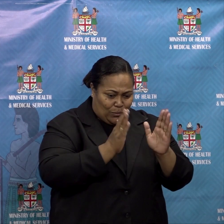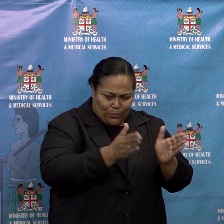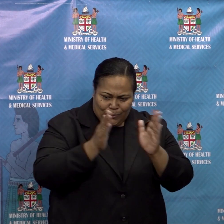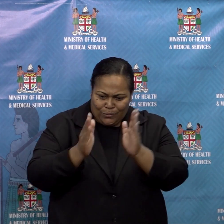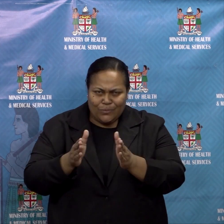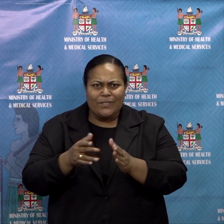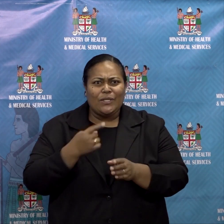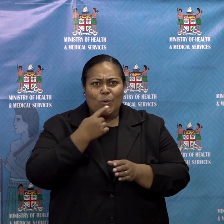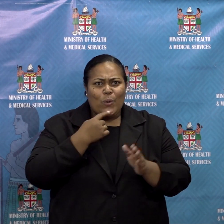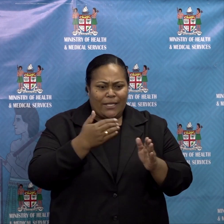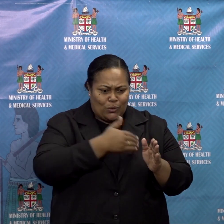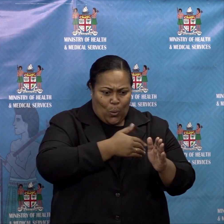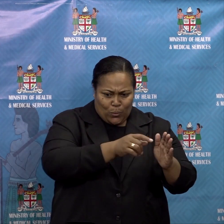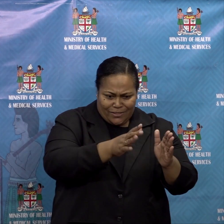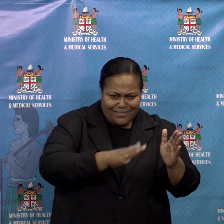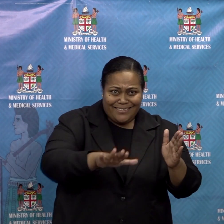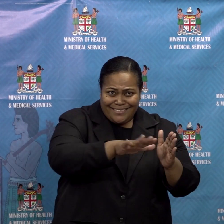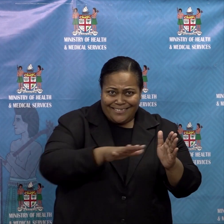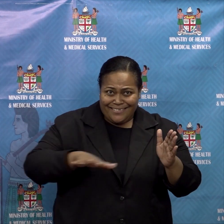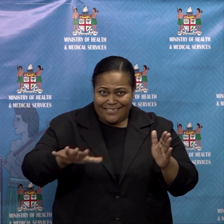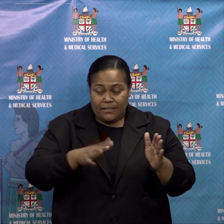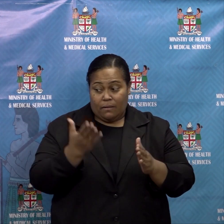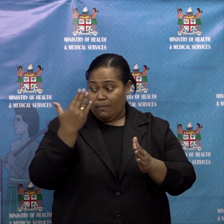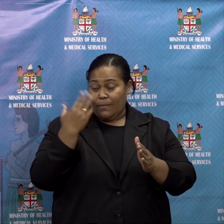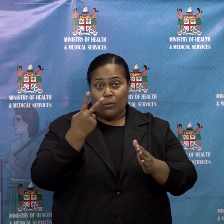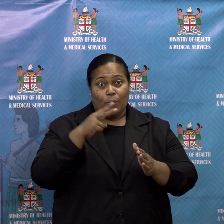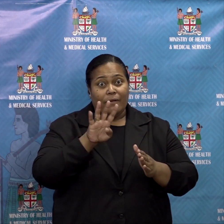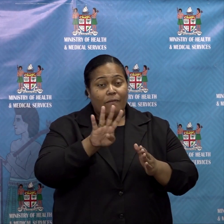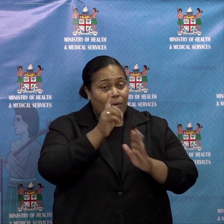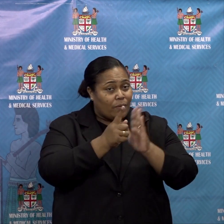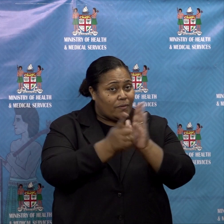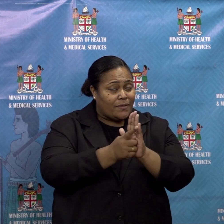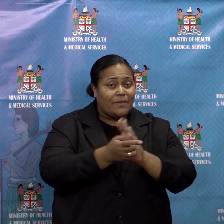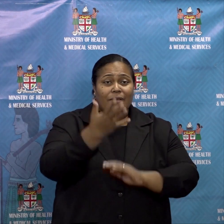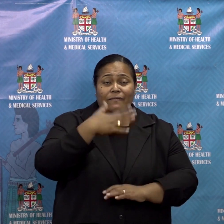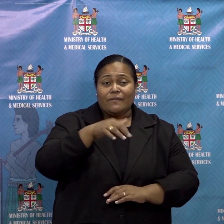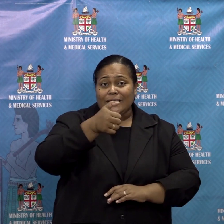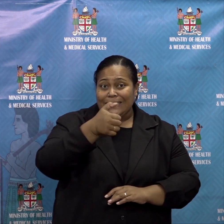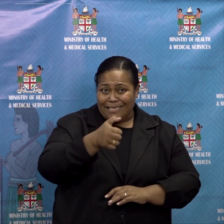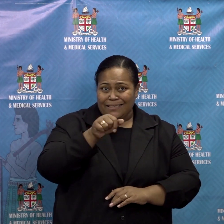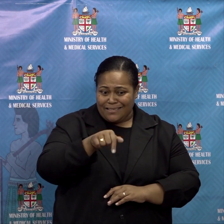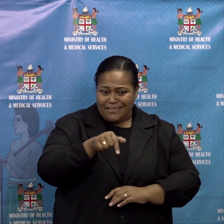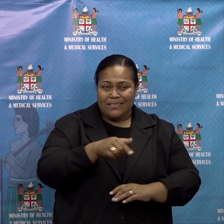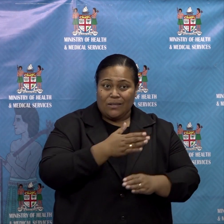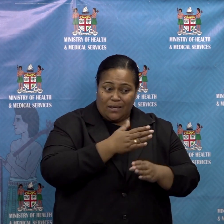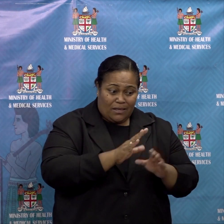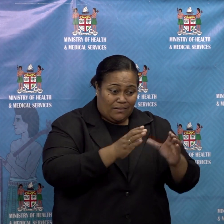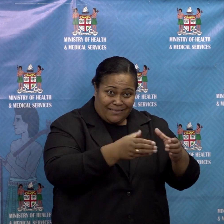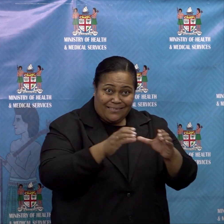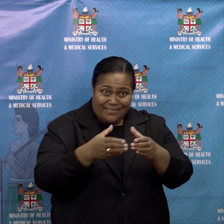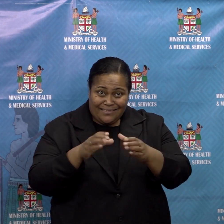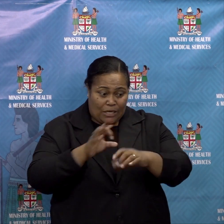red zones. In the last 24 hours, our 56 currently operational